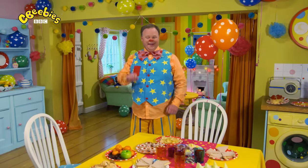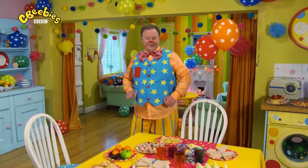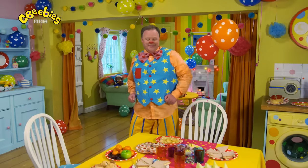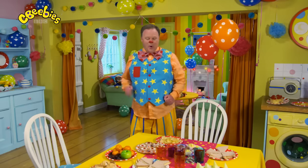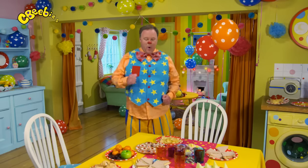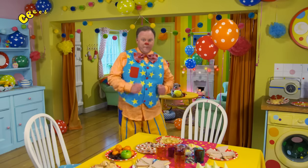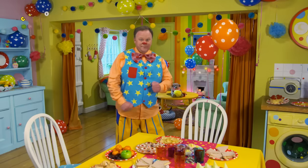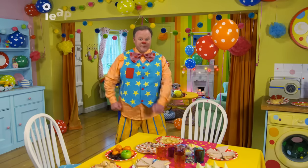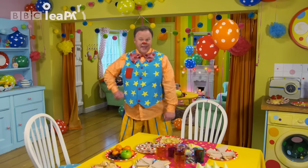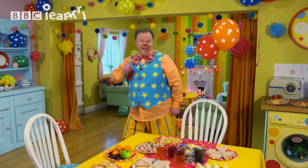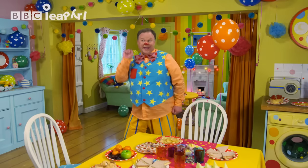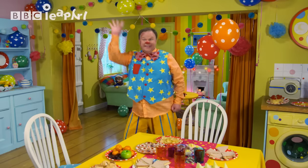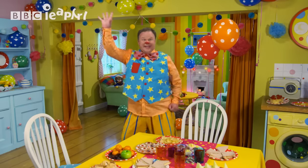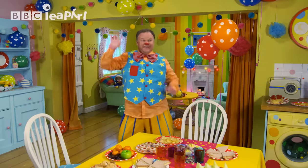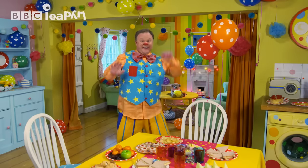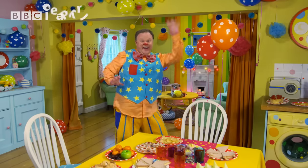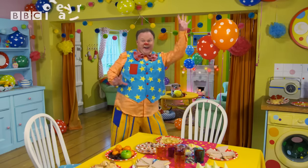Yes. Disco.